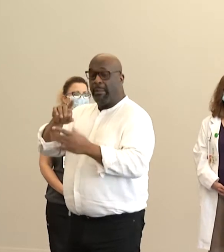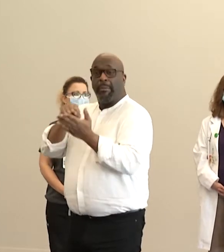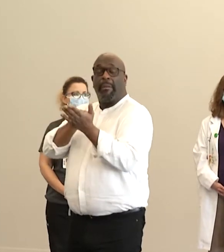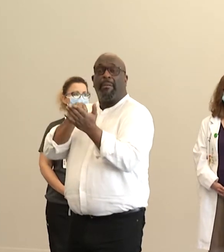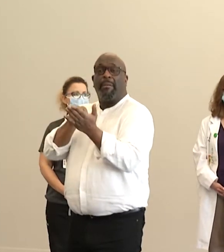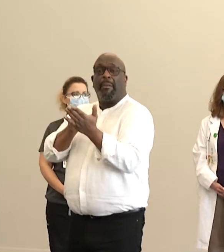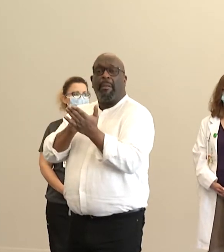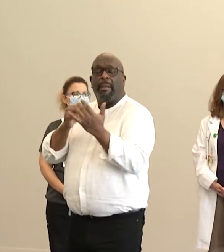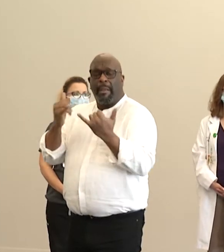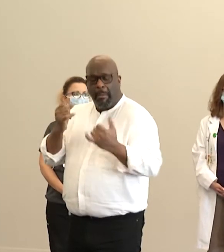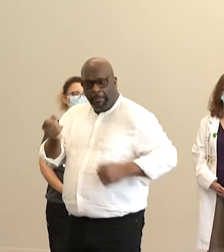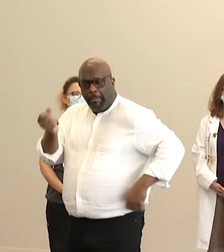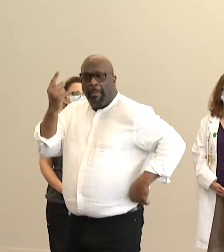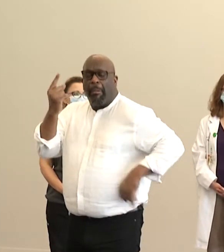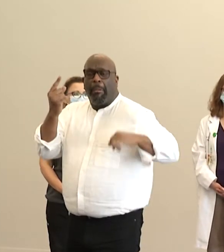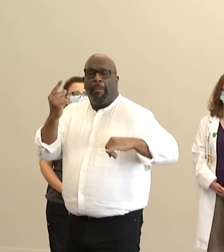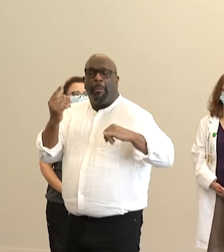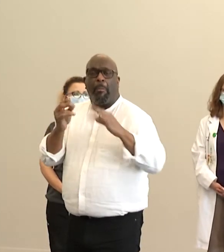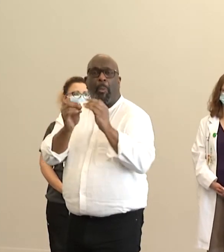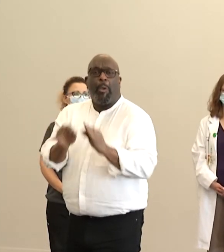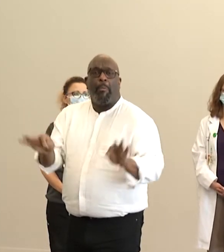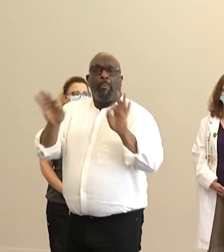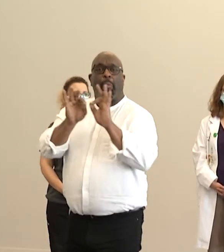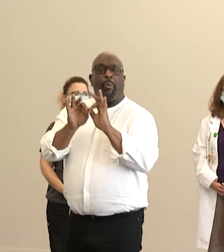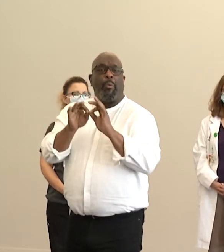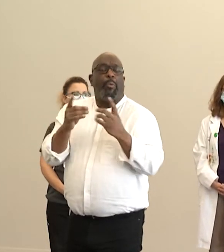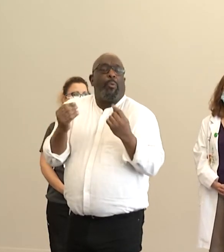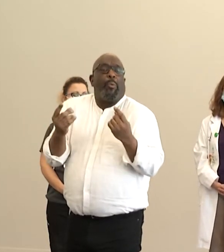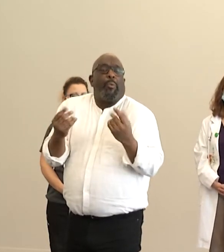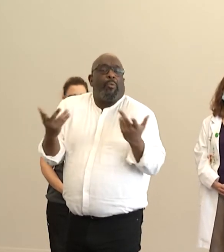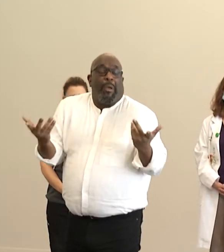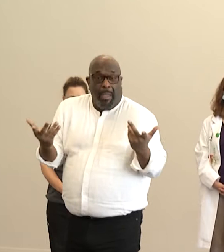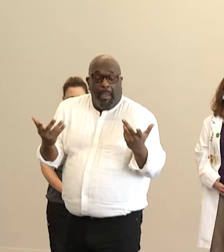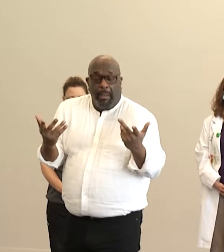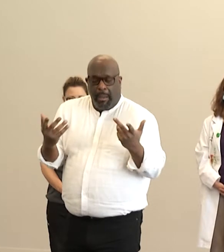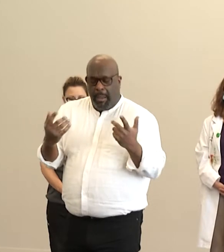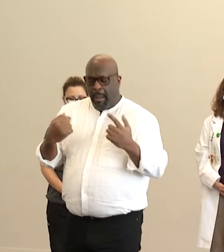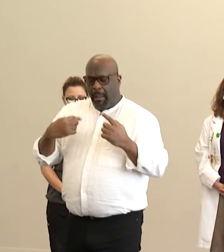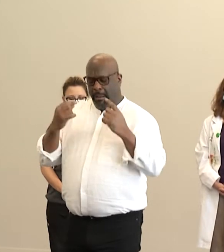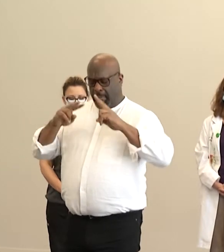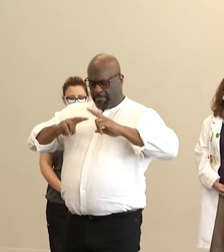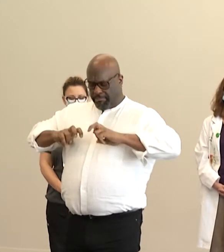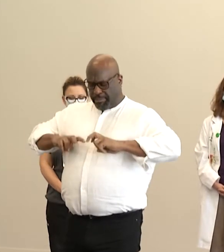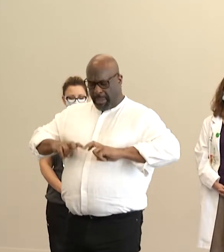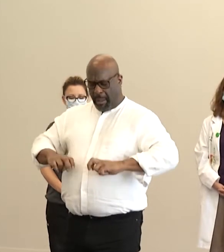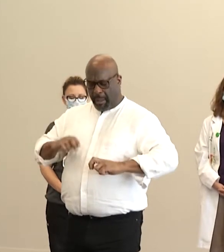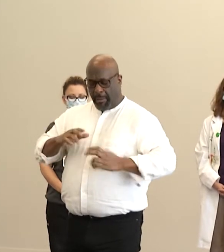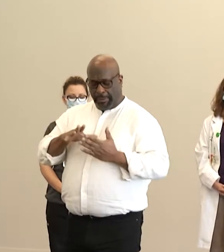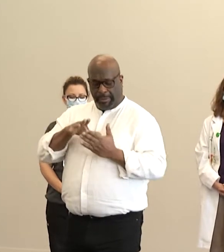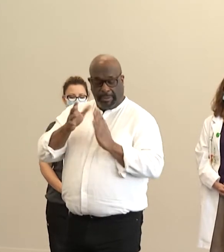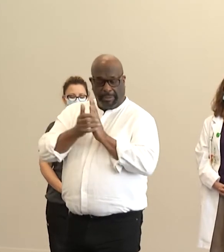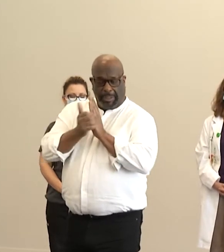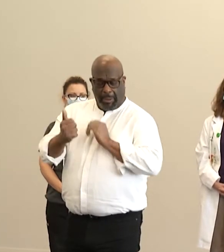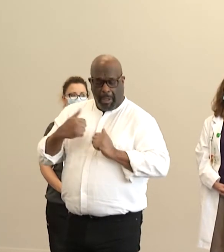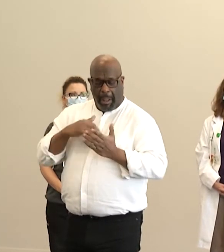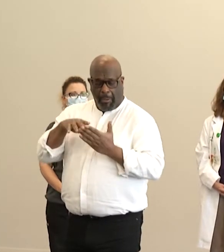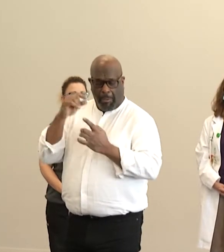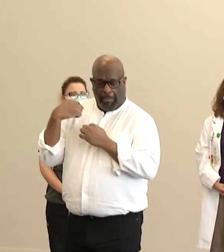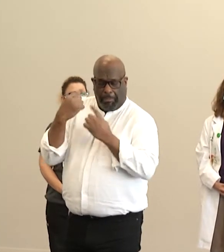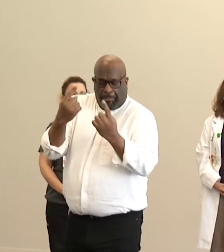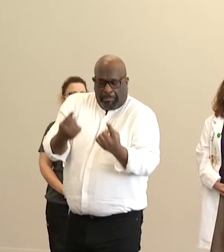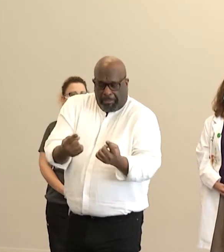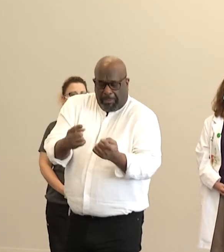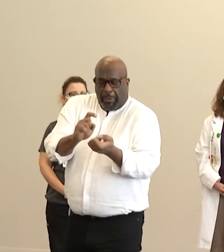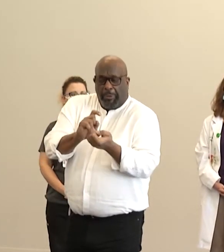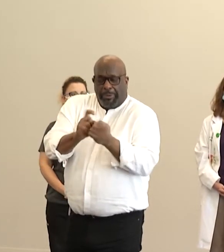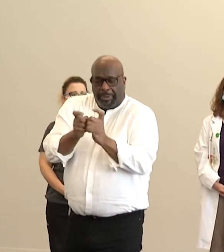more important than ever before to reevaluate our skills, retool, and also